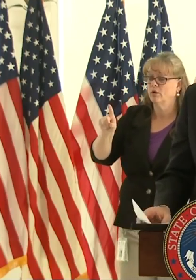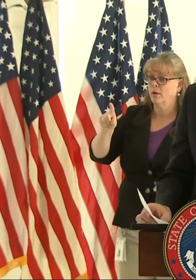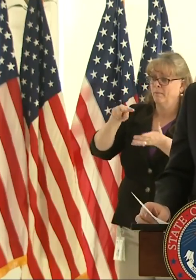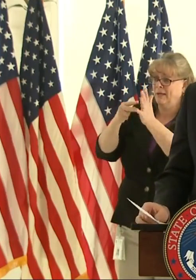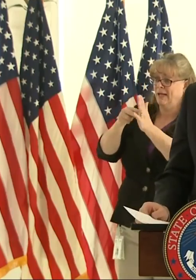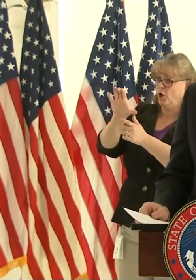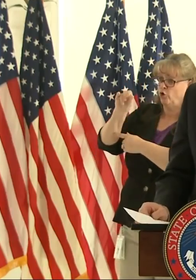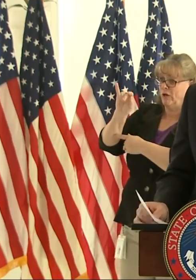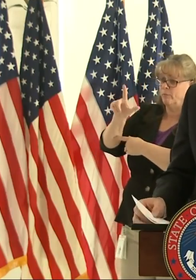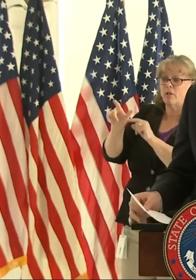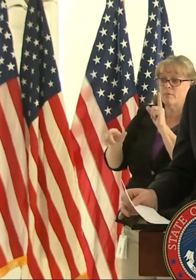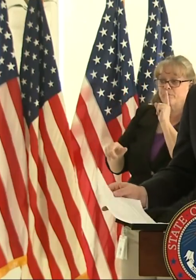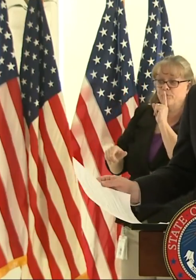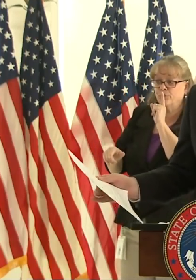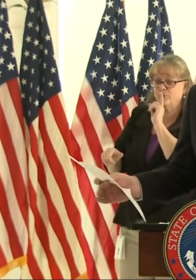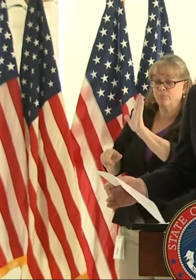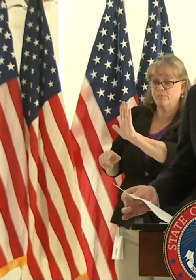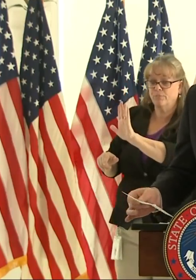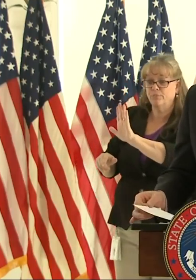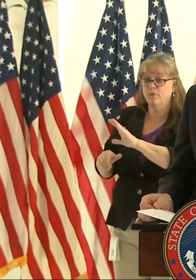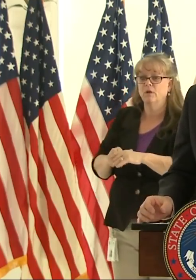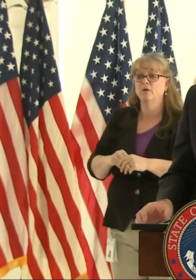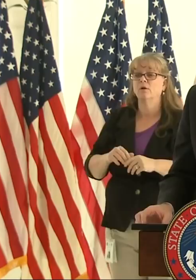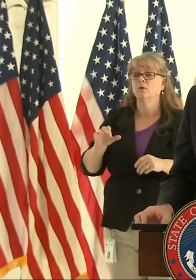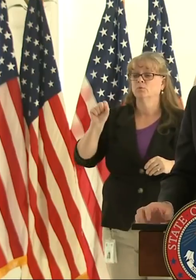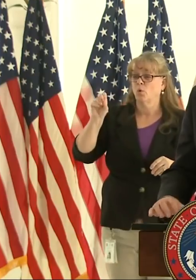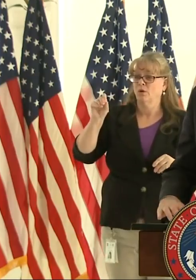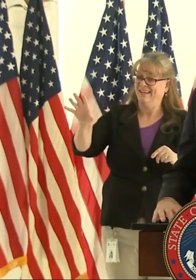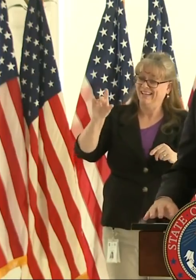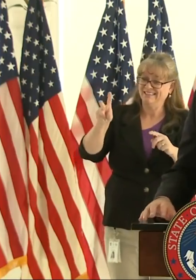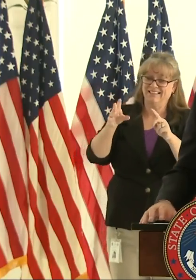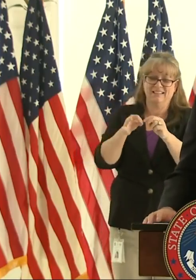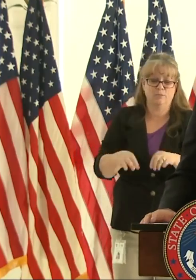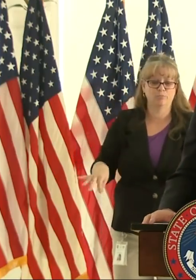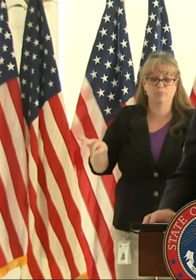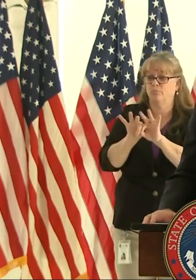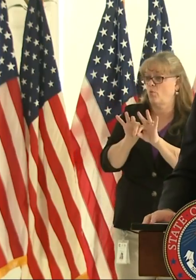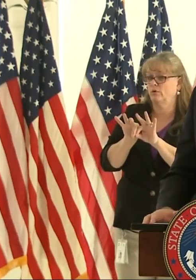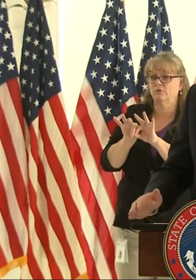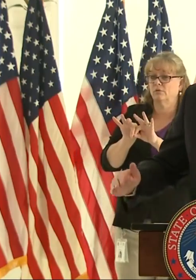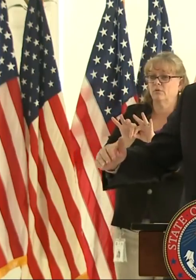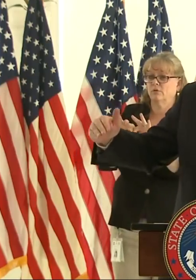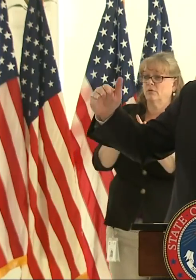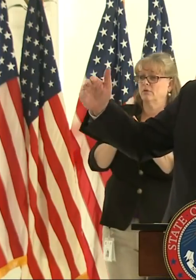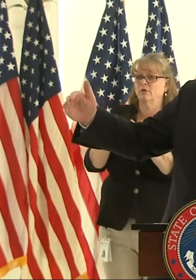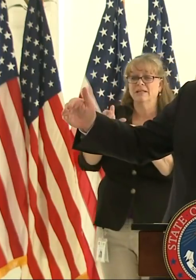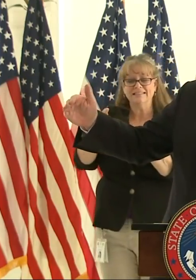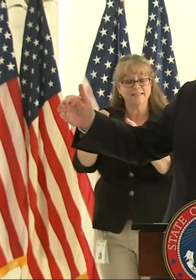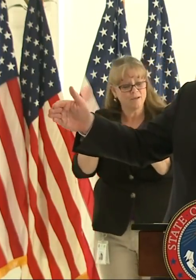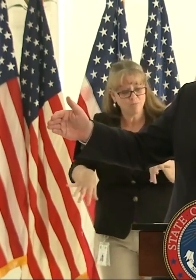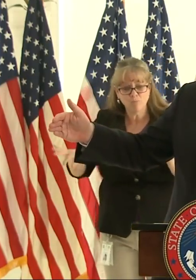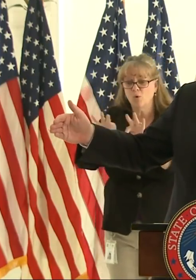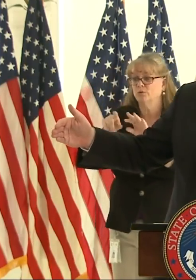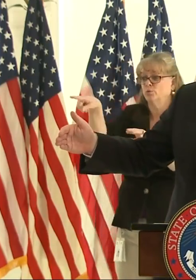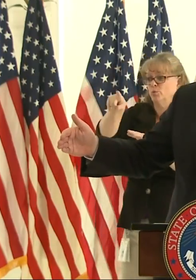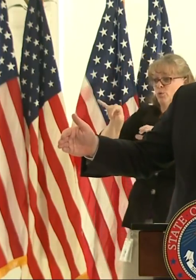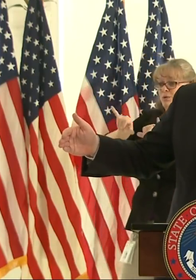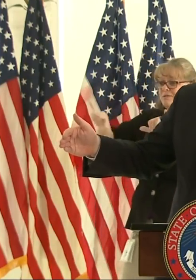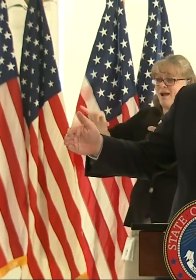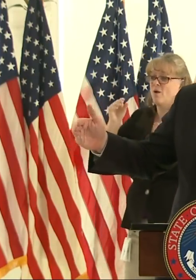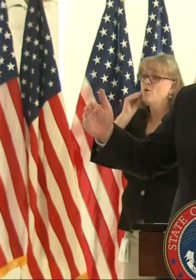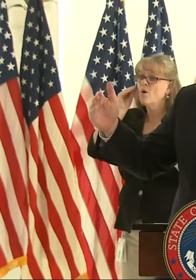order. It's still extremely important. It's every bit as important as it was. But we have to be able to go to a sustainable way of living,